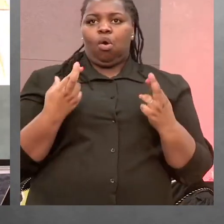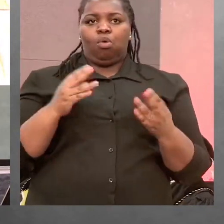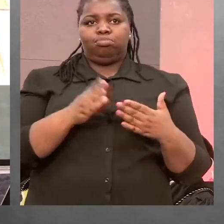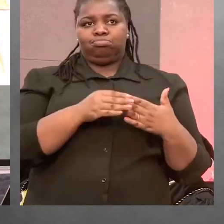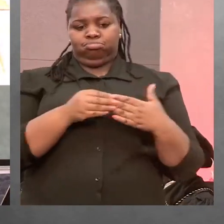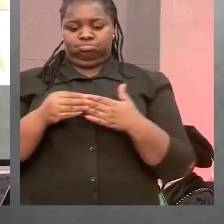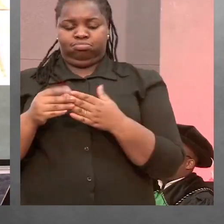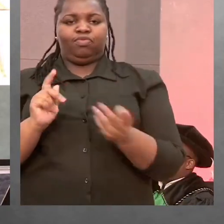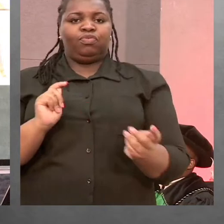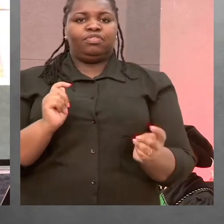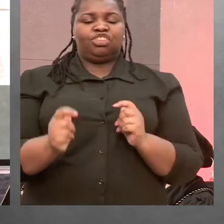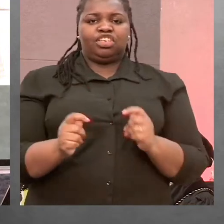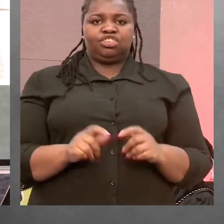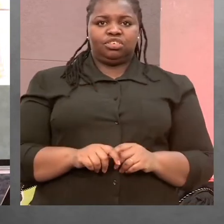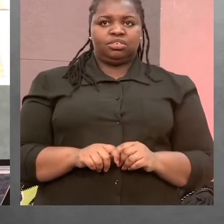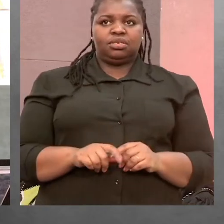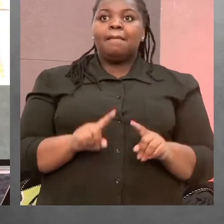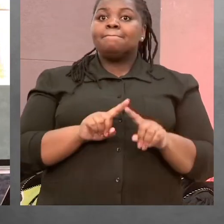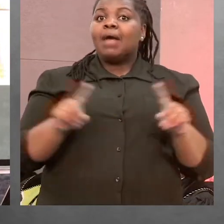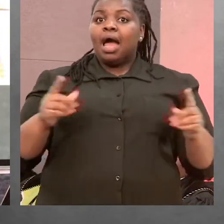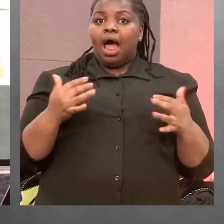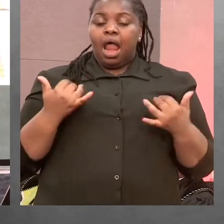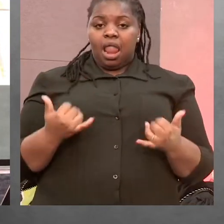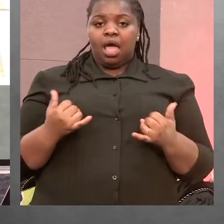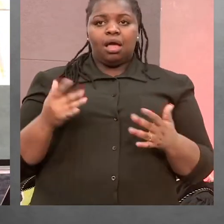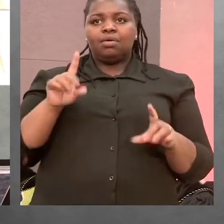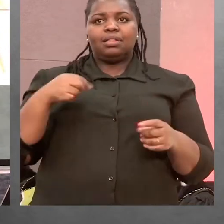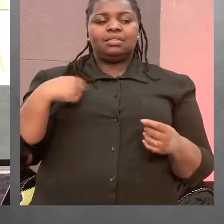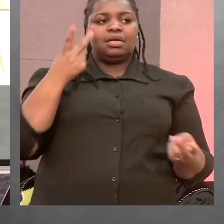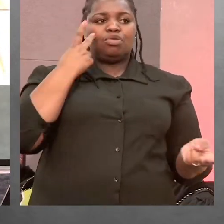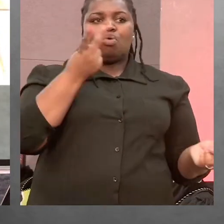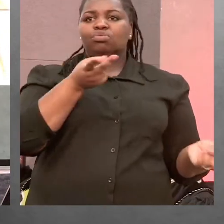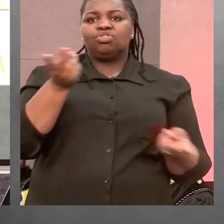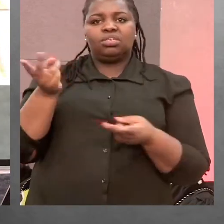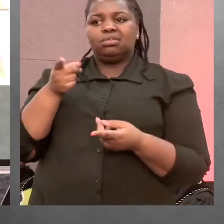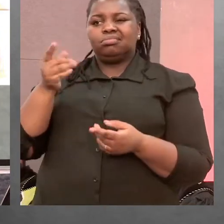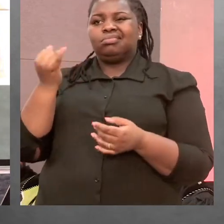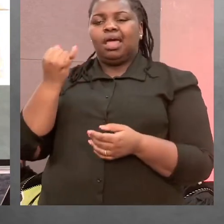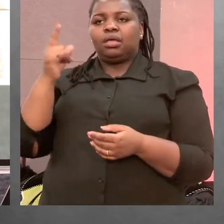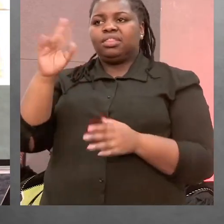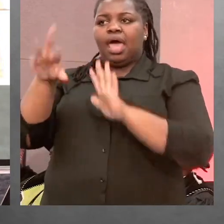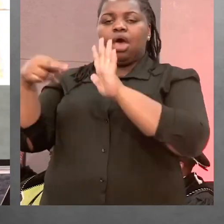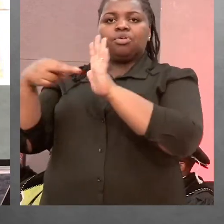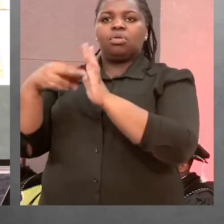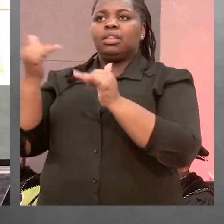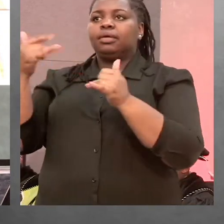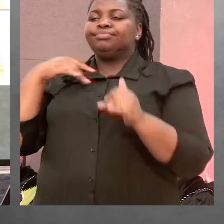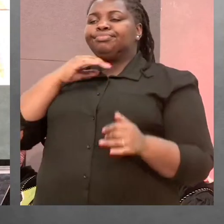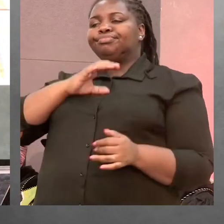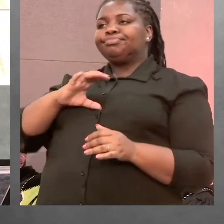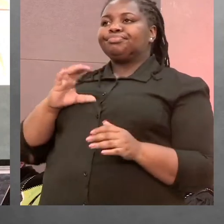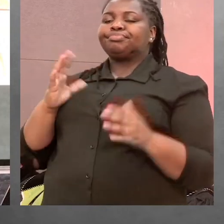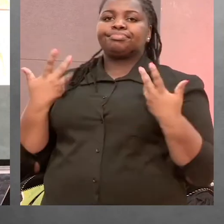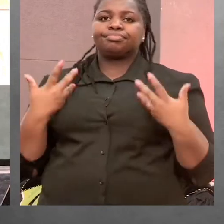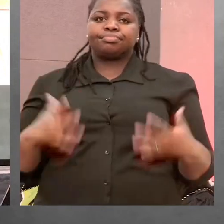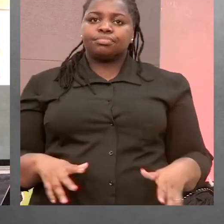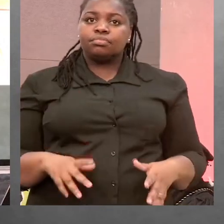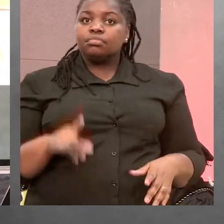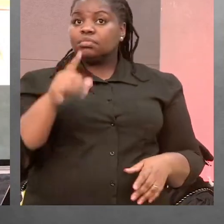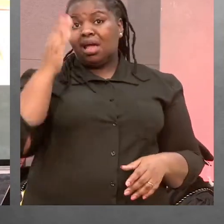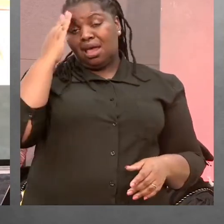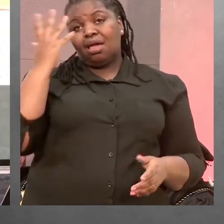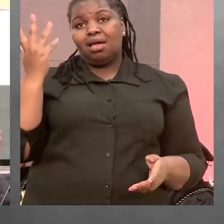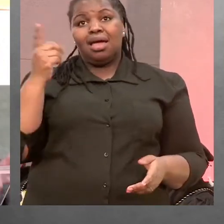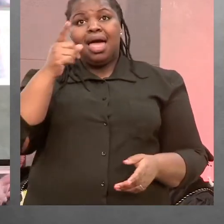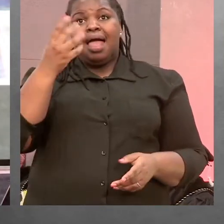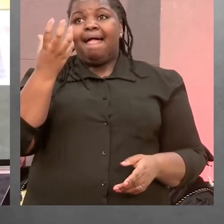change. But right now, they don't see this as being their role. They are very comfortable. You know,